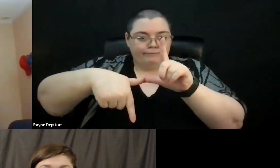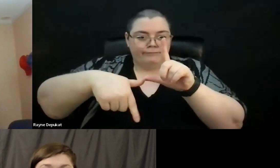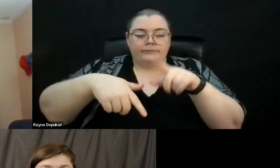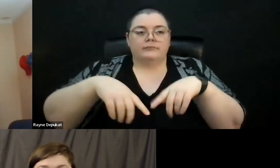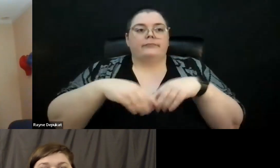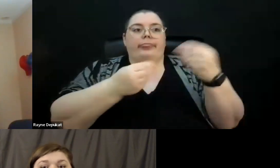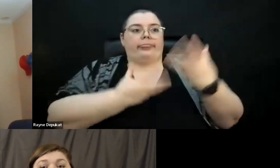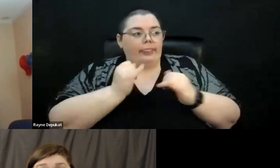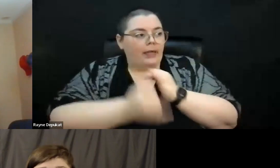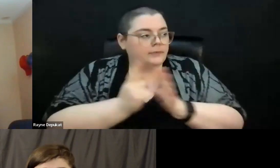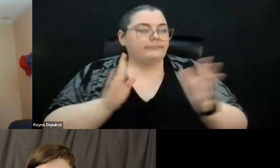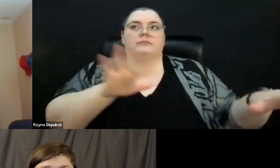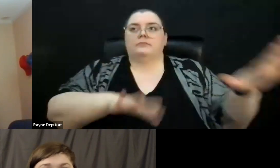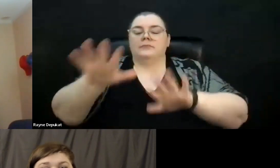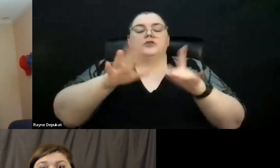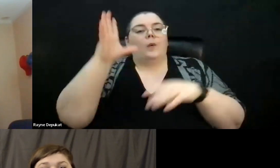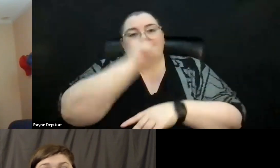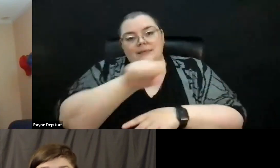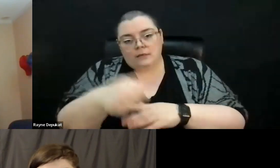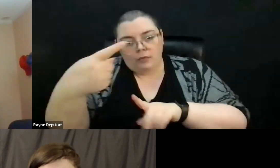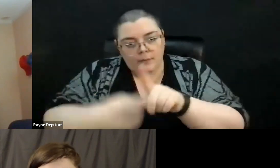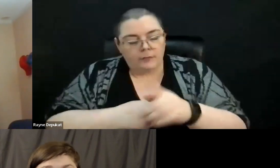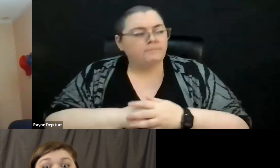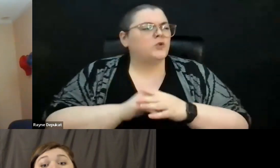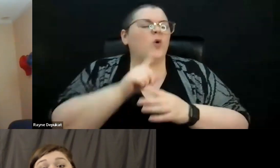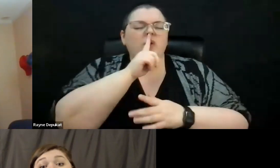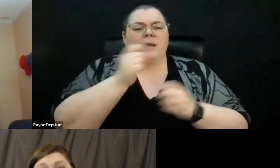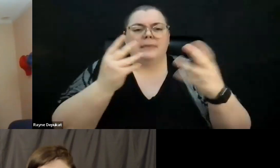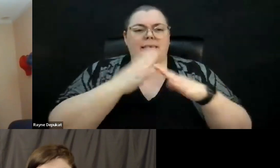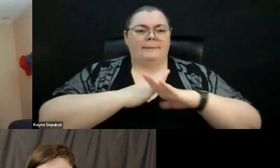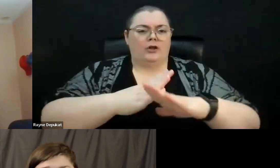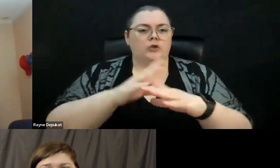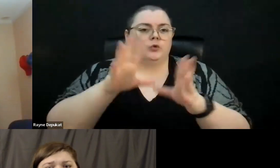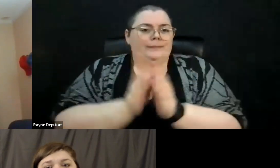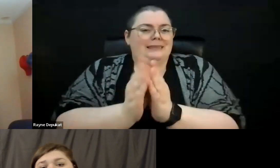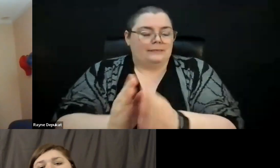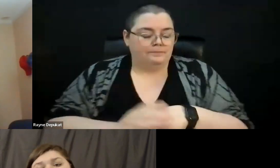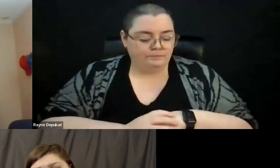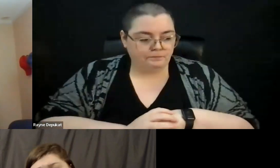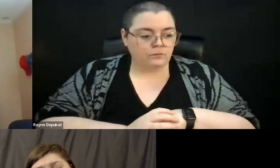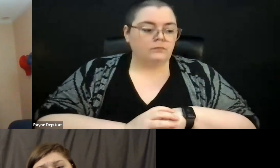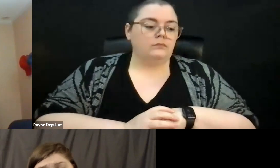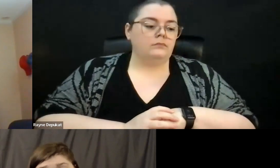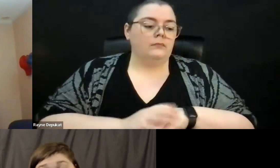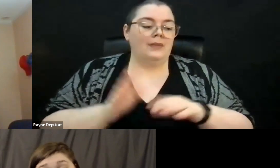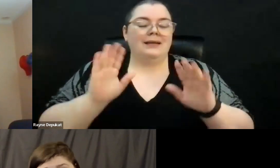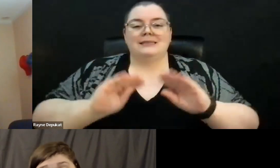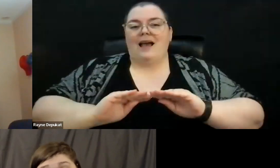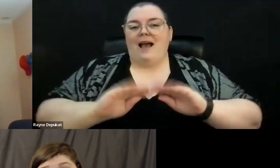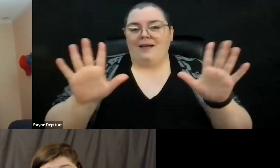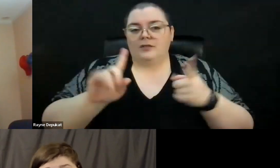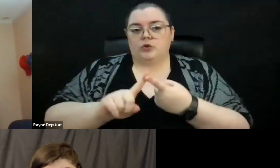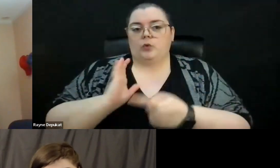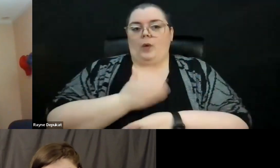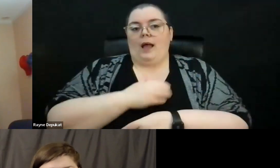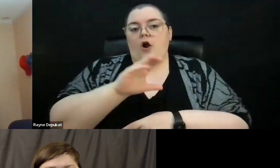order that had lapsed. And so they told us last minute. So we missed that month. Really, there have been many barriers